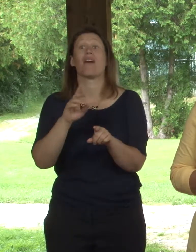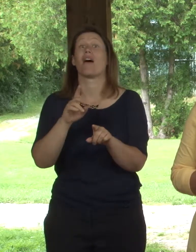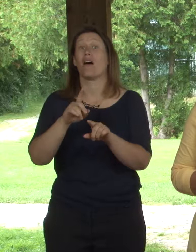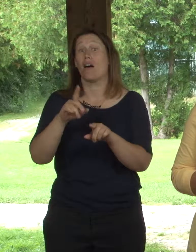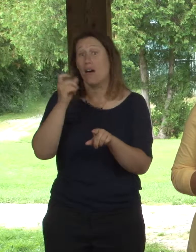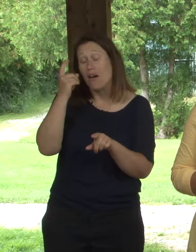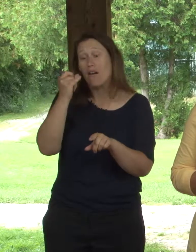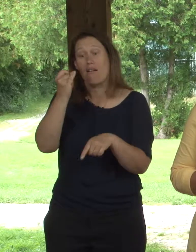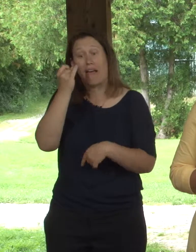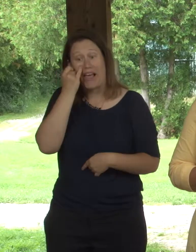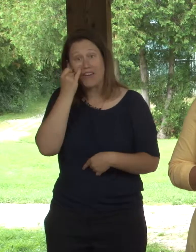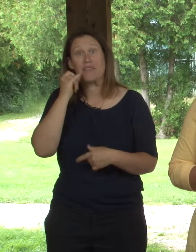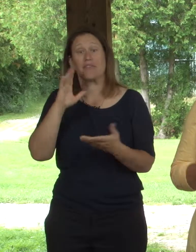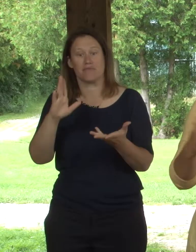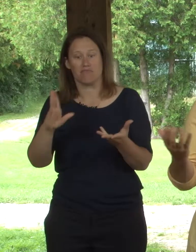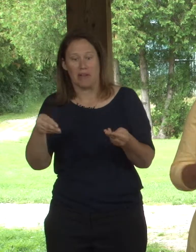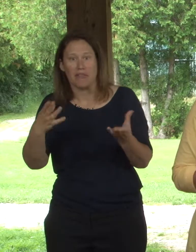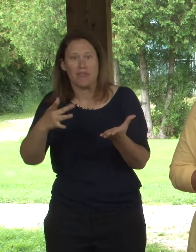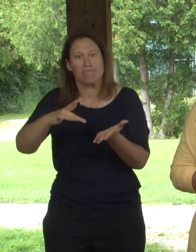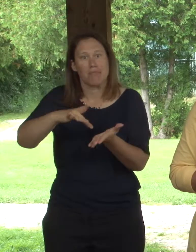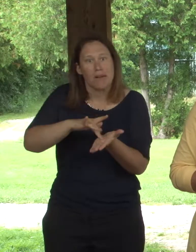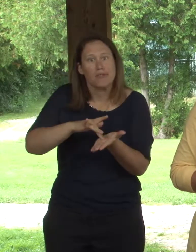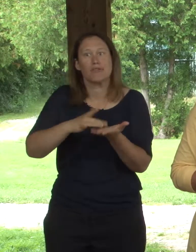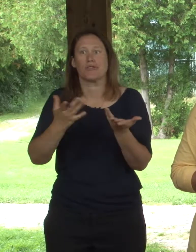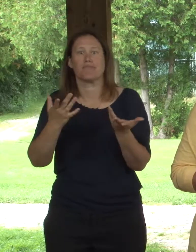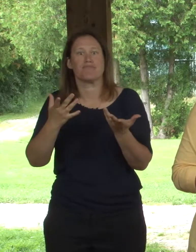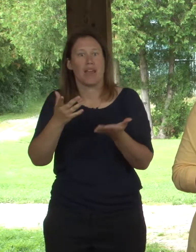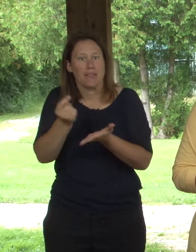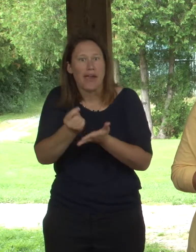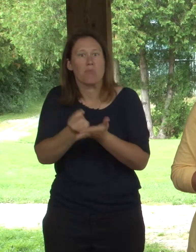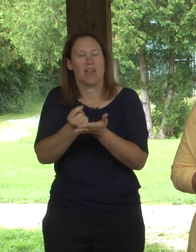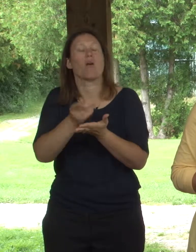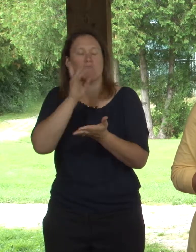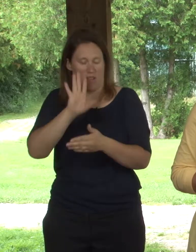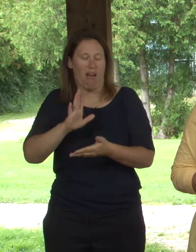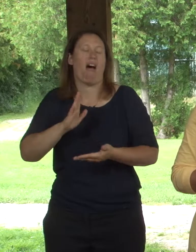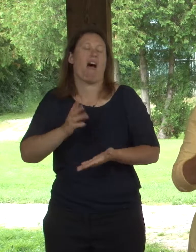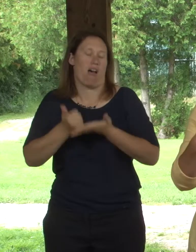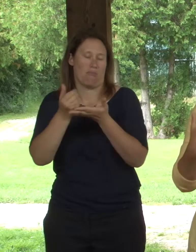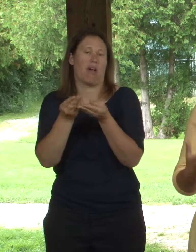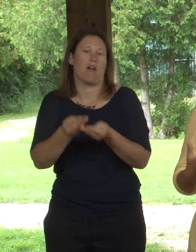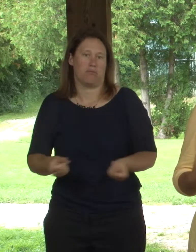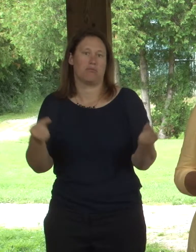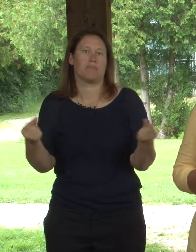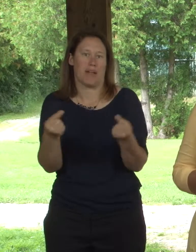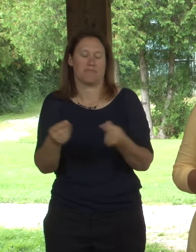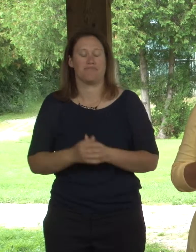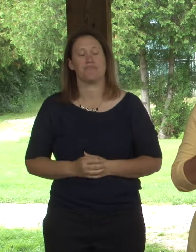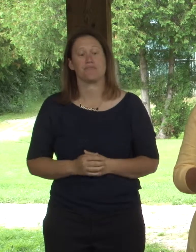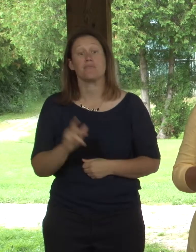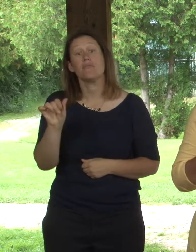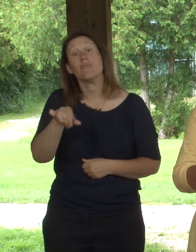100% relief. Other things that people may experience are athlete's foot, and we encourage people to